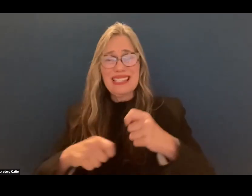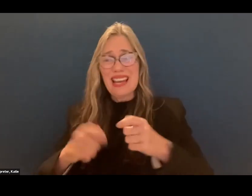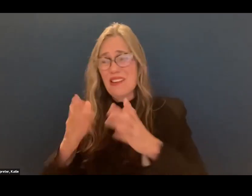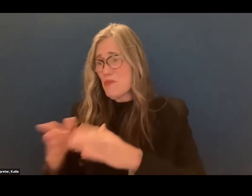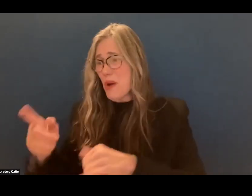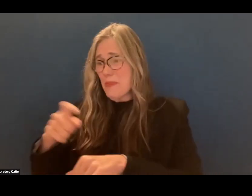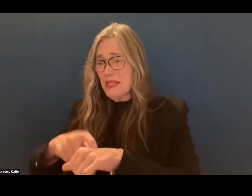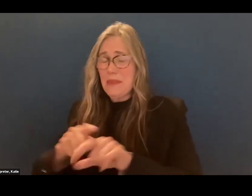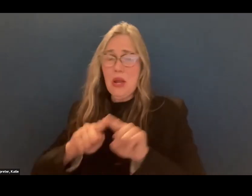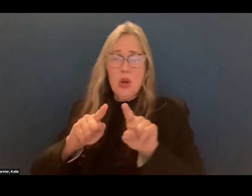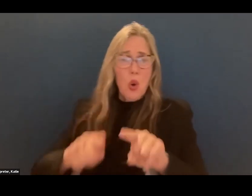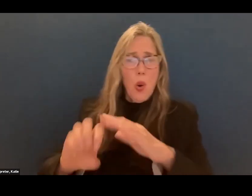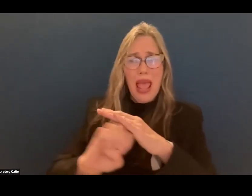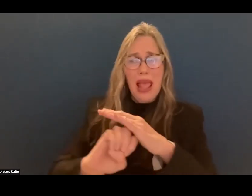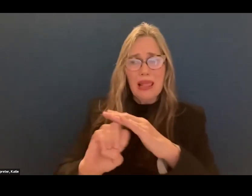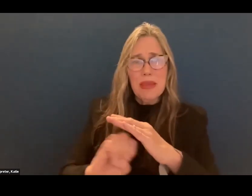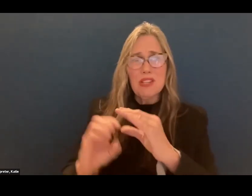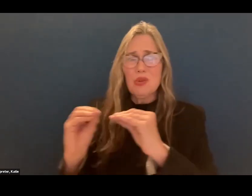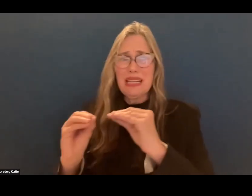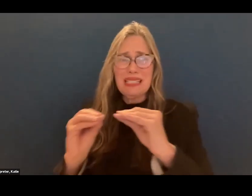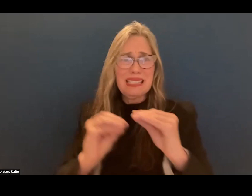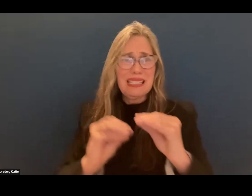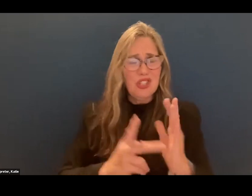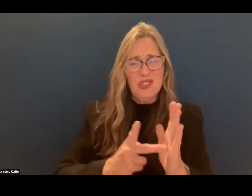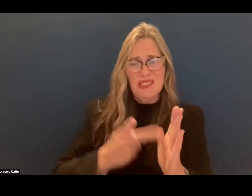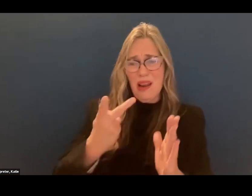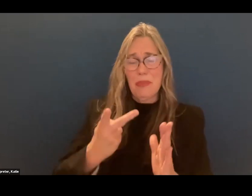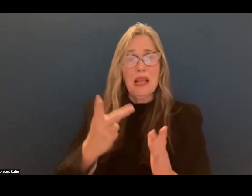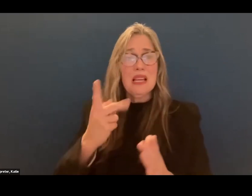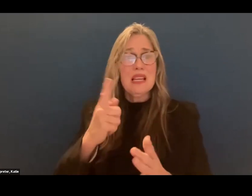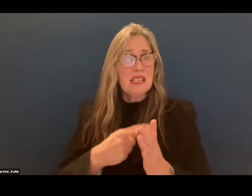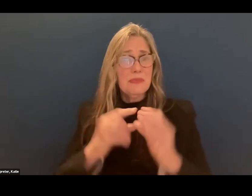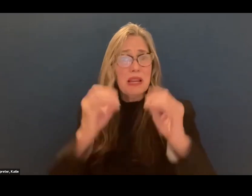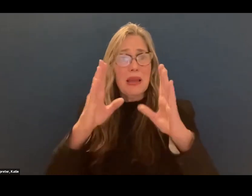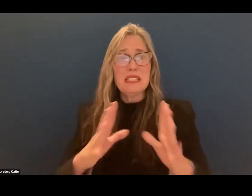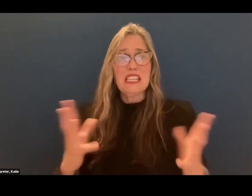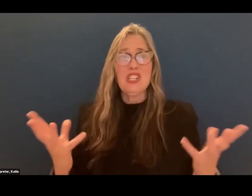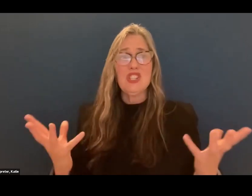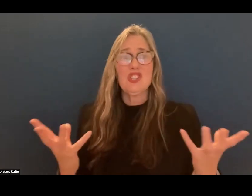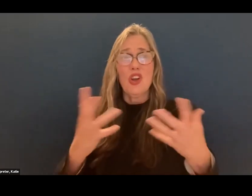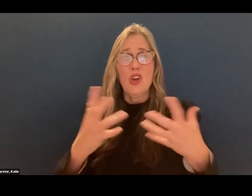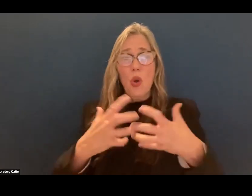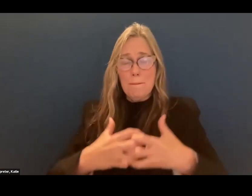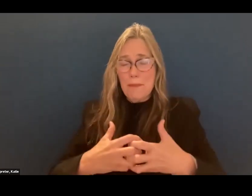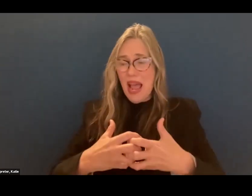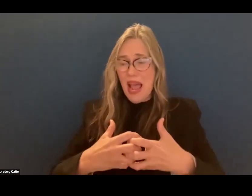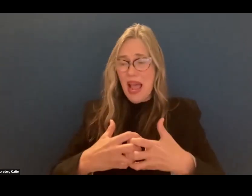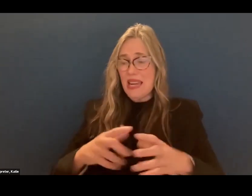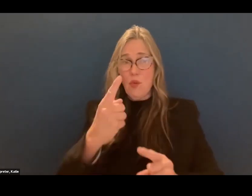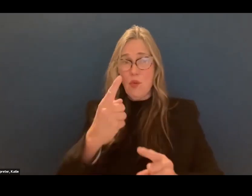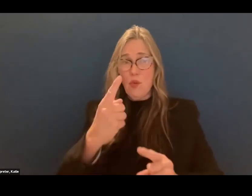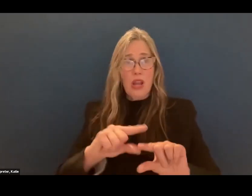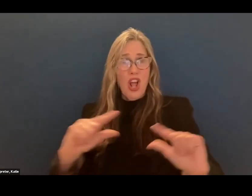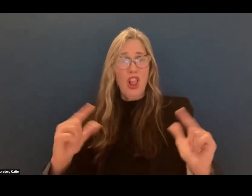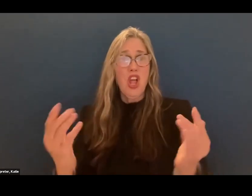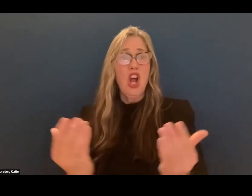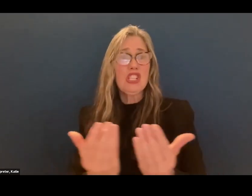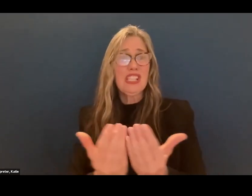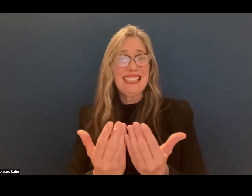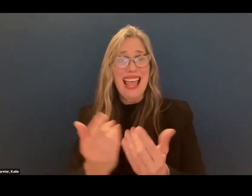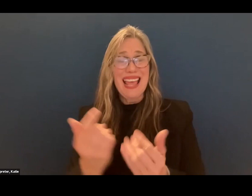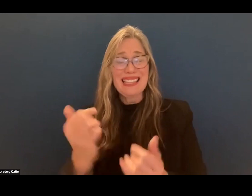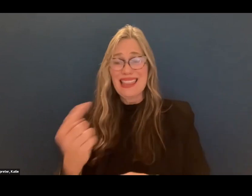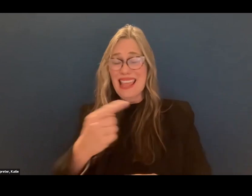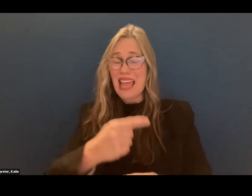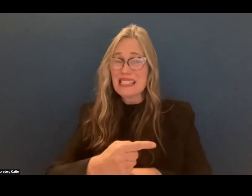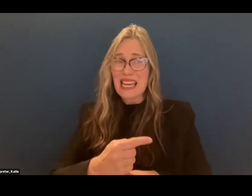classrooms. In the elementary, we have teachers that combine. They take the kids and they have just a large class that day. And so this